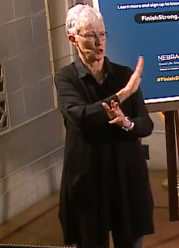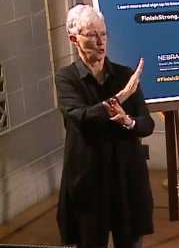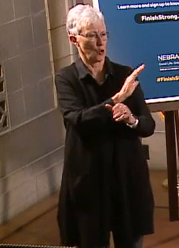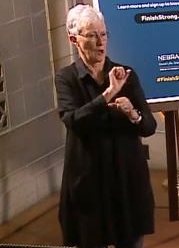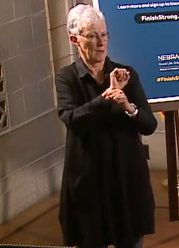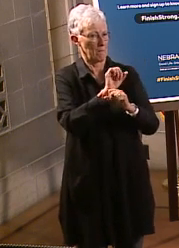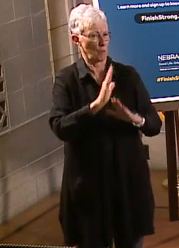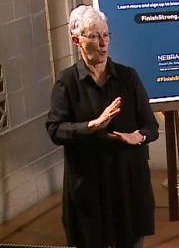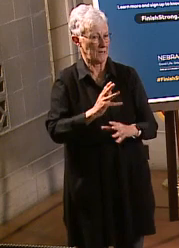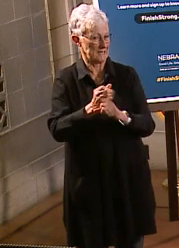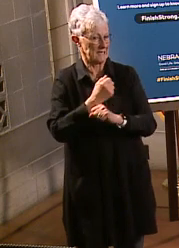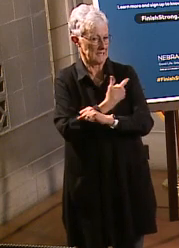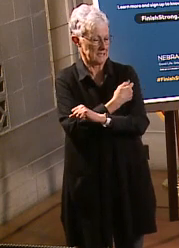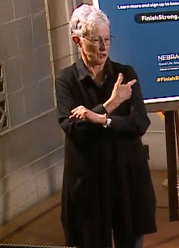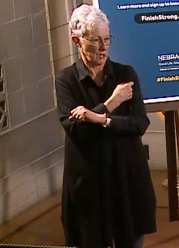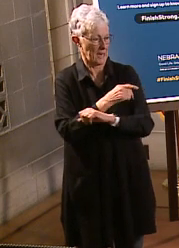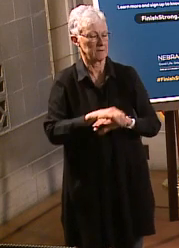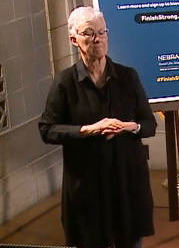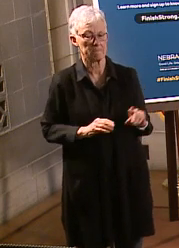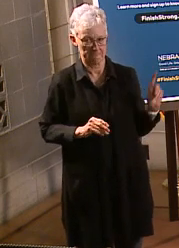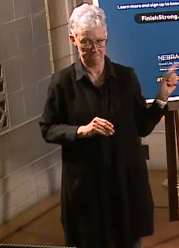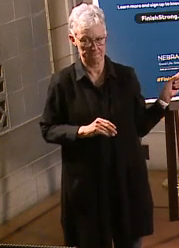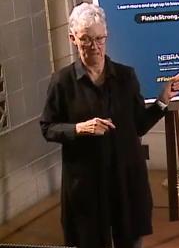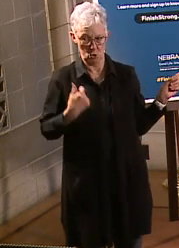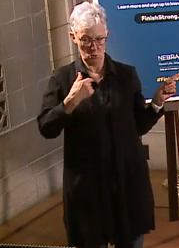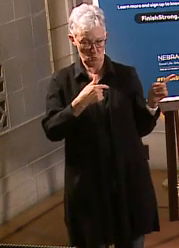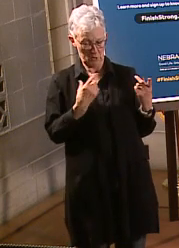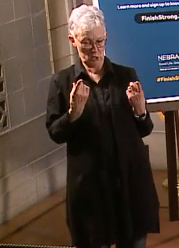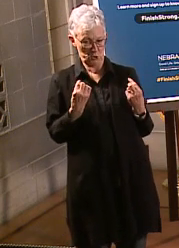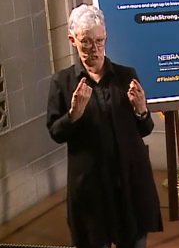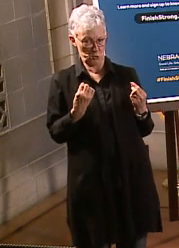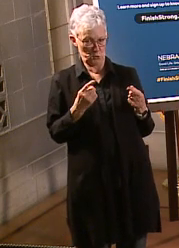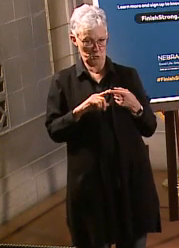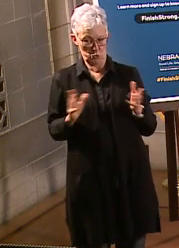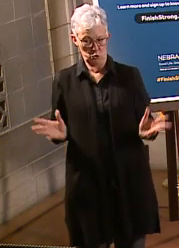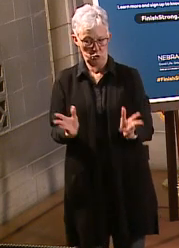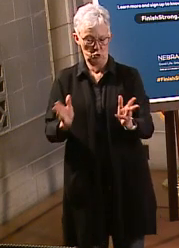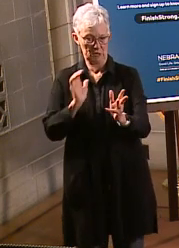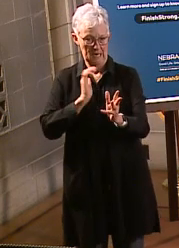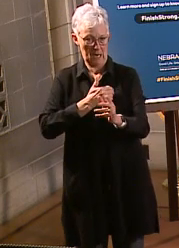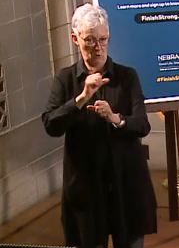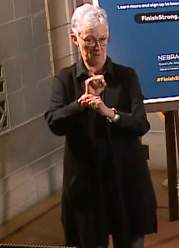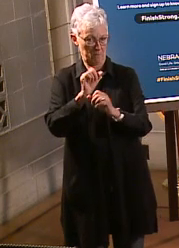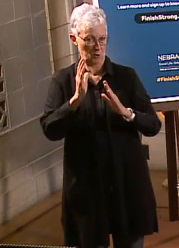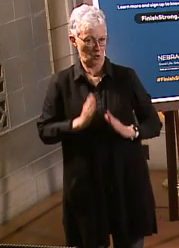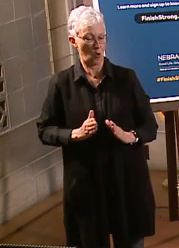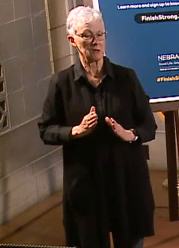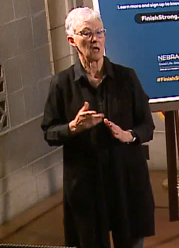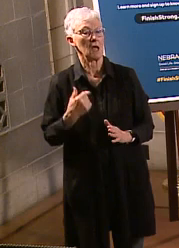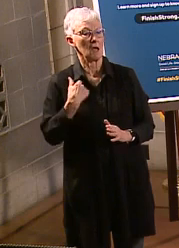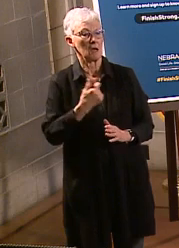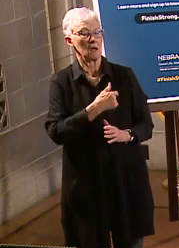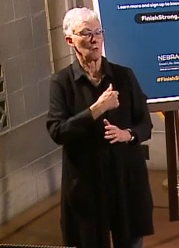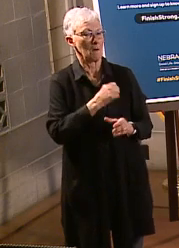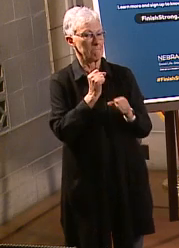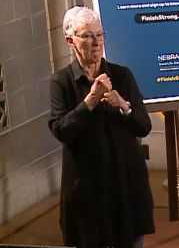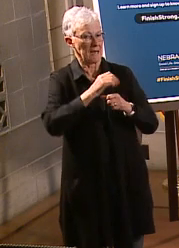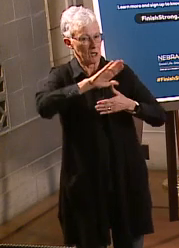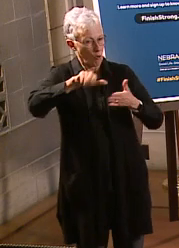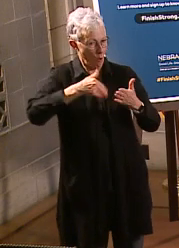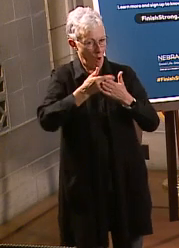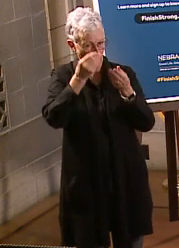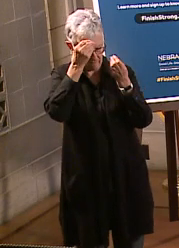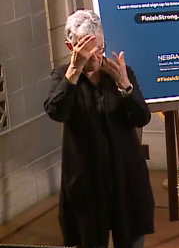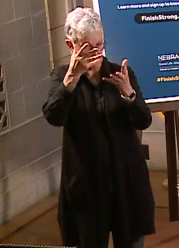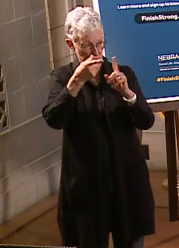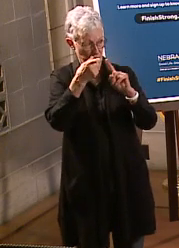Some of the things that we're doing to encourage our employees to get the shot is we're making all of the information that's available through the state of Nebraska available to them